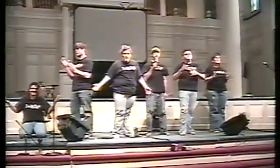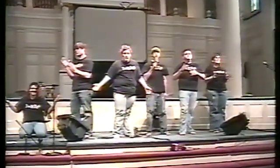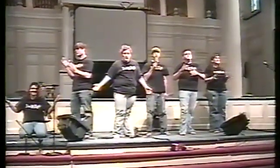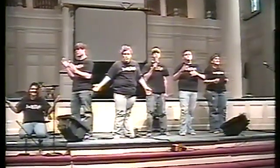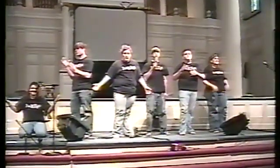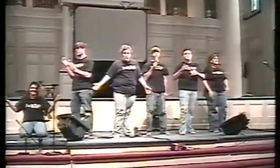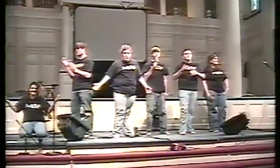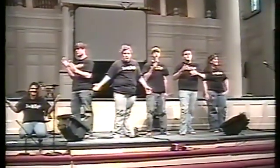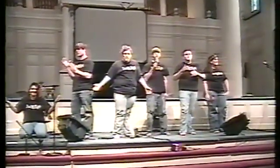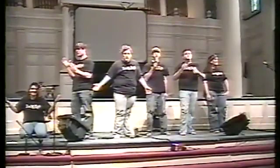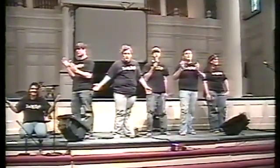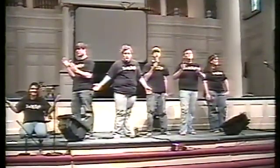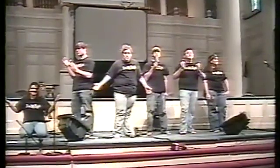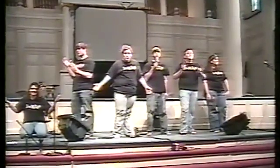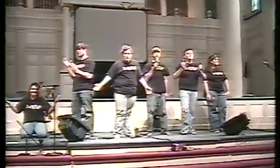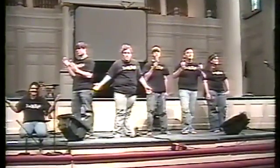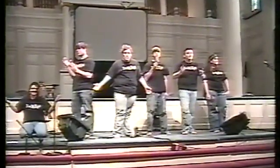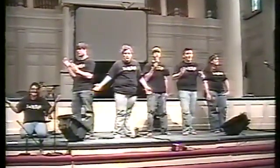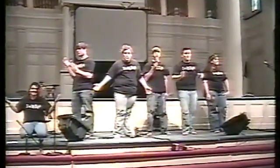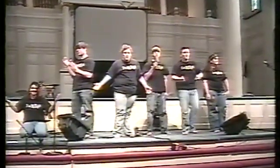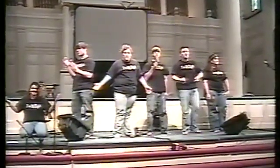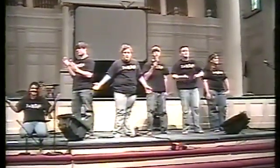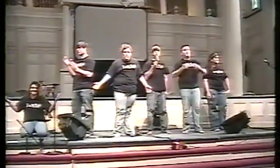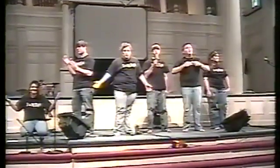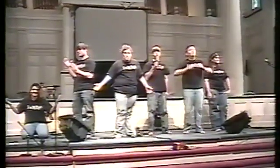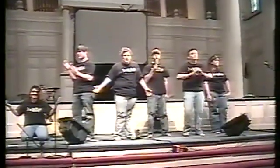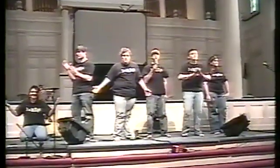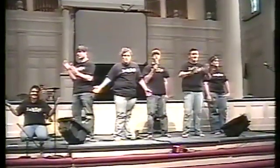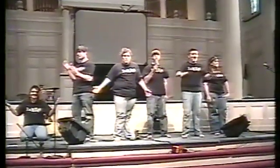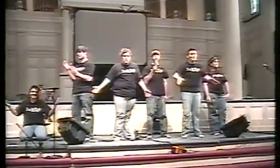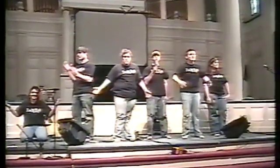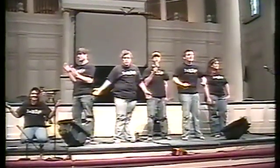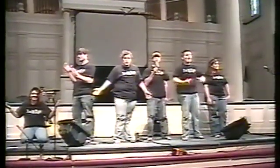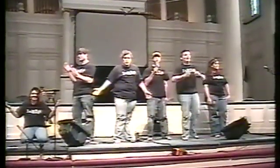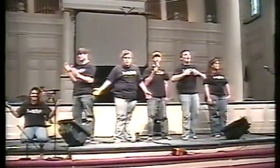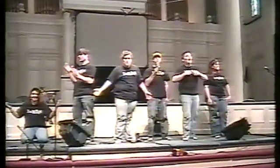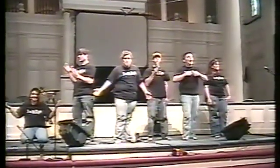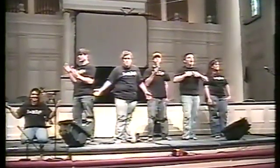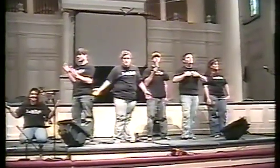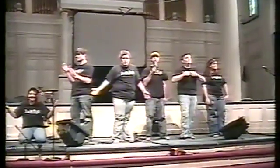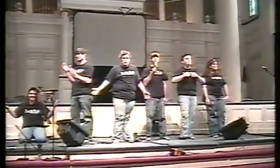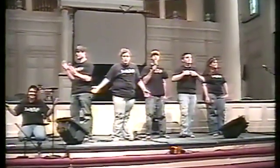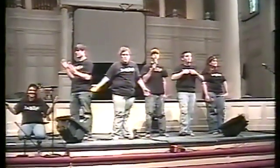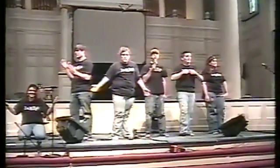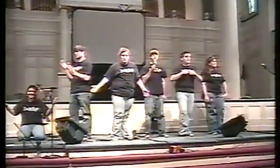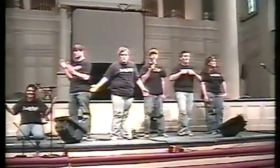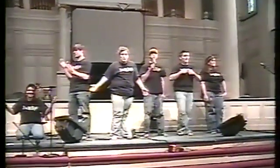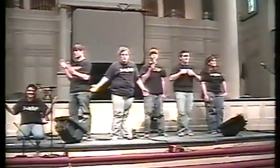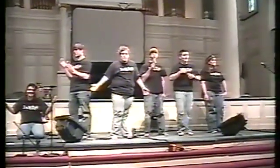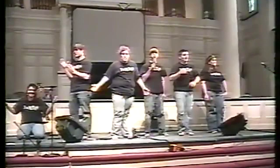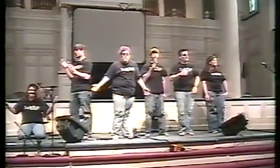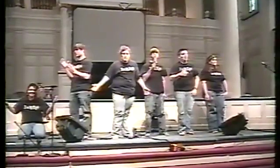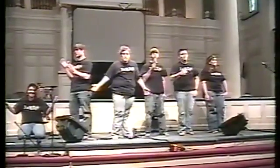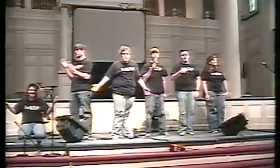more dangerous. Starving to death in India because they refuse to eat cows and I refuse to eat monkey brains. Not a pretty